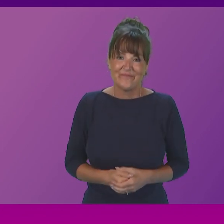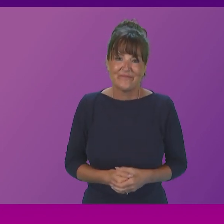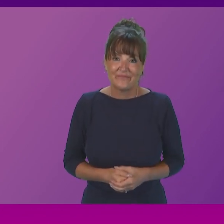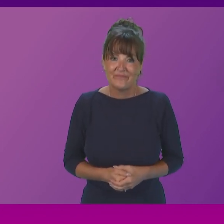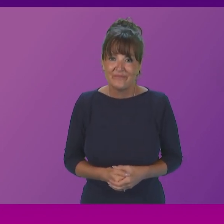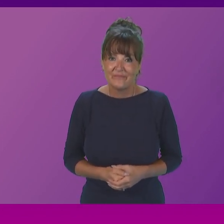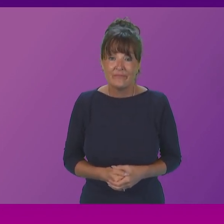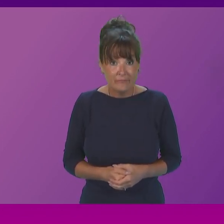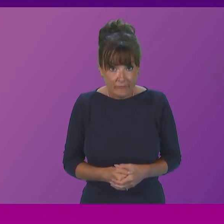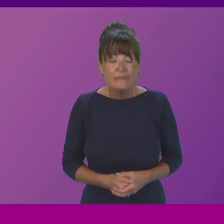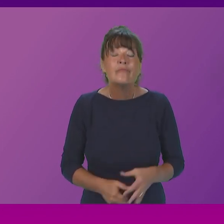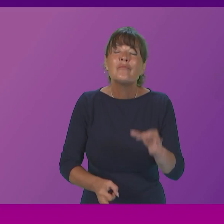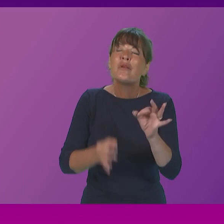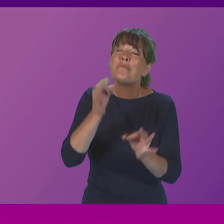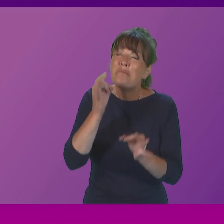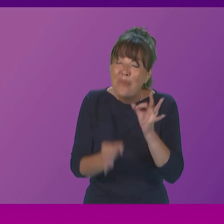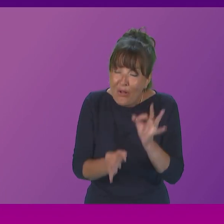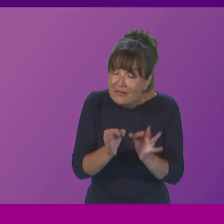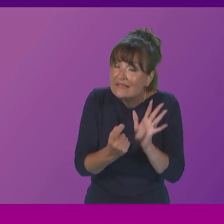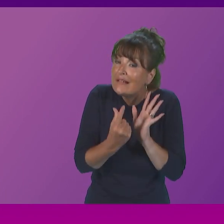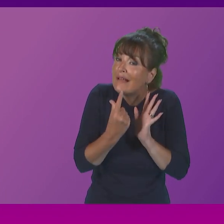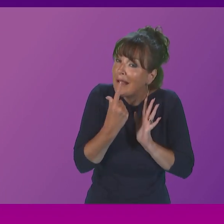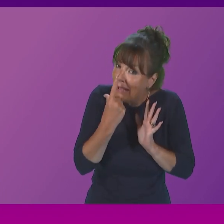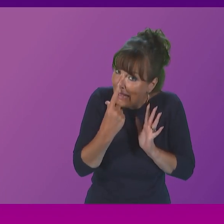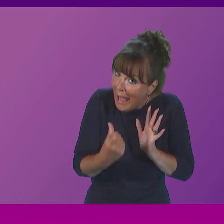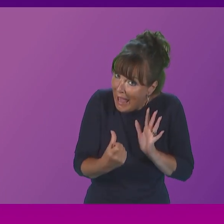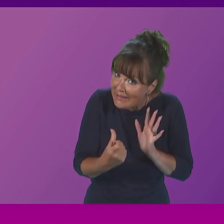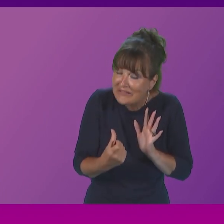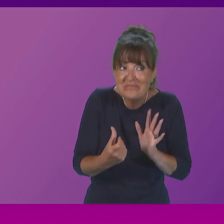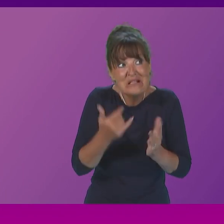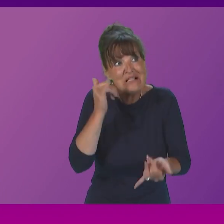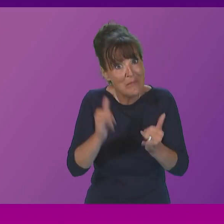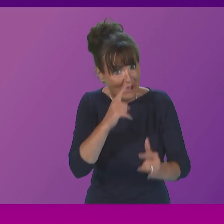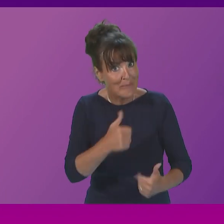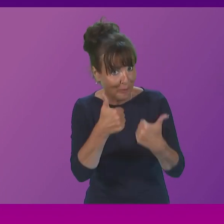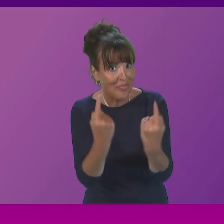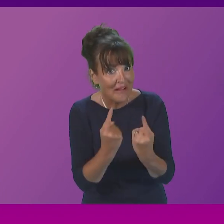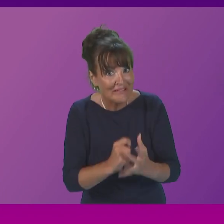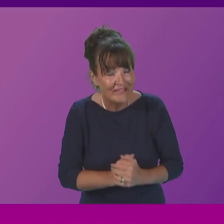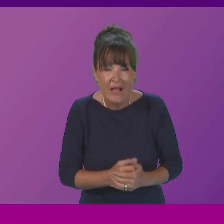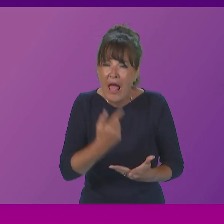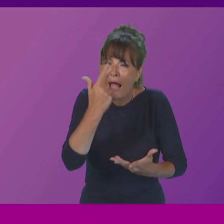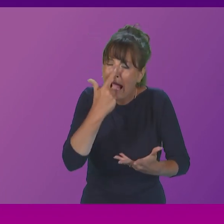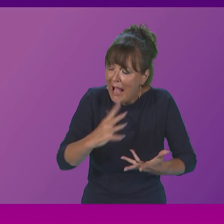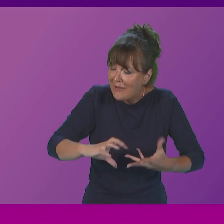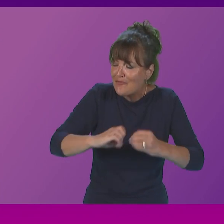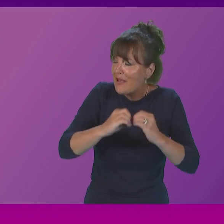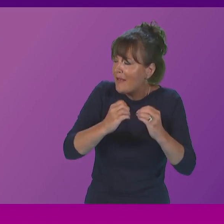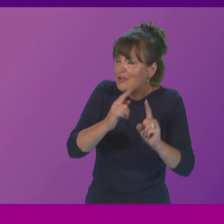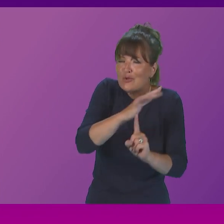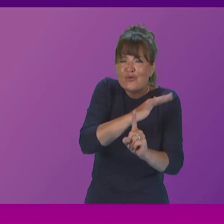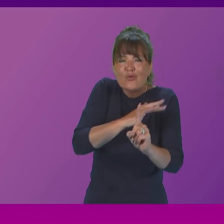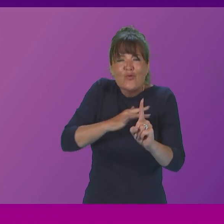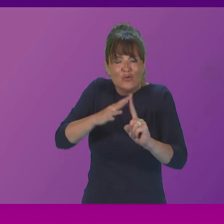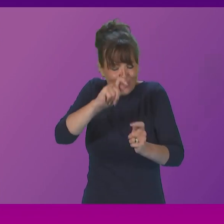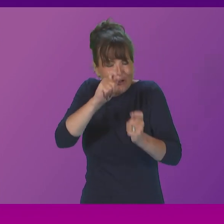Politics can be, and has often proven itself, to be a source of good. It can create social good, it can create